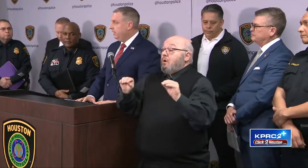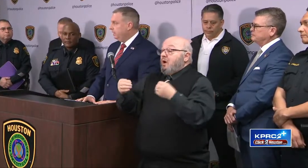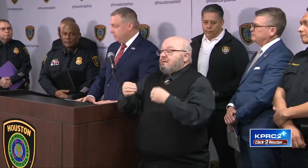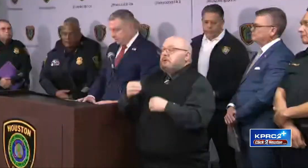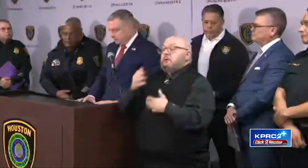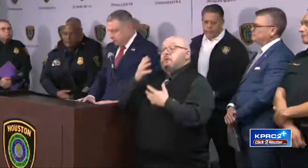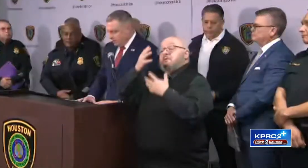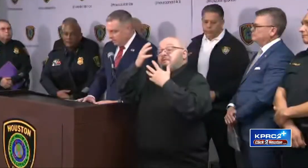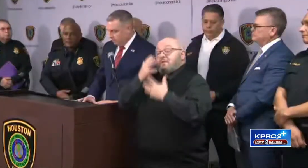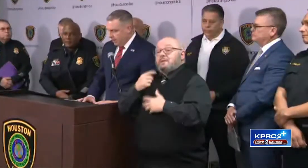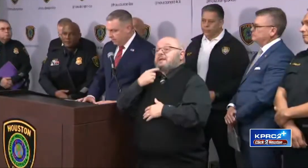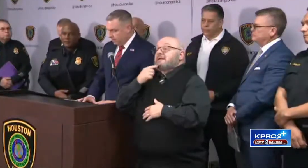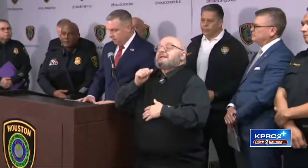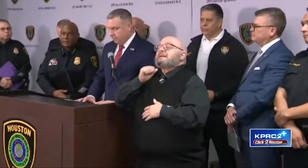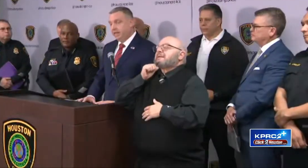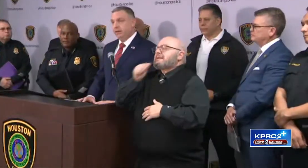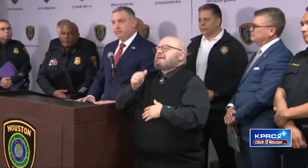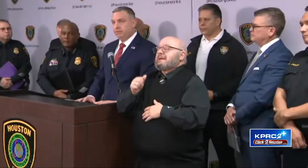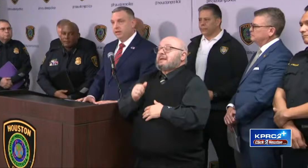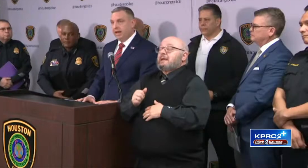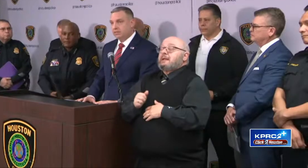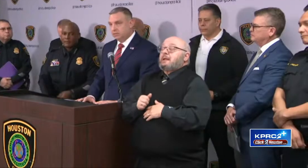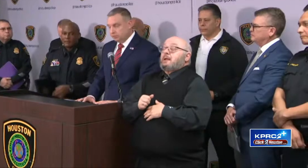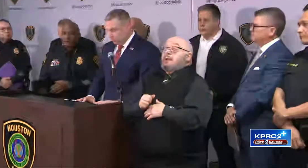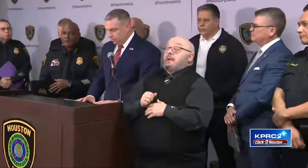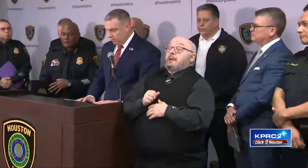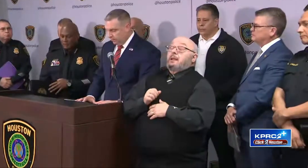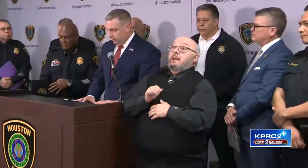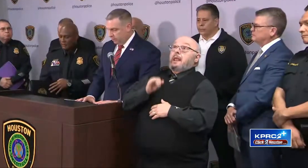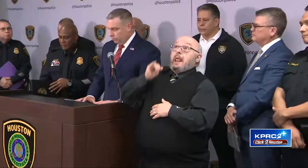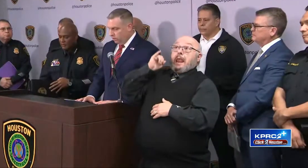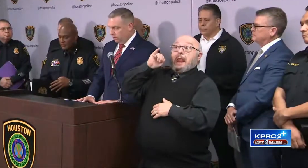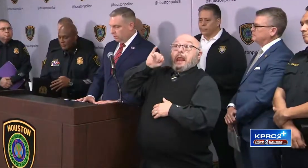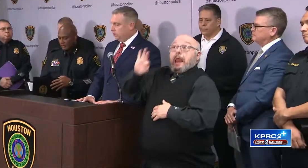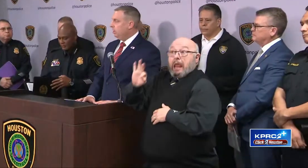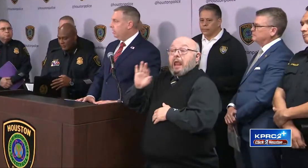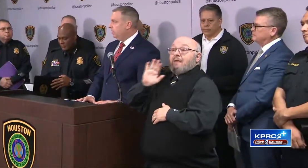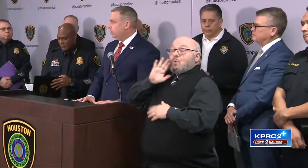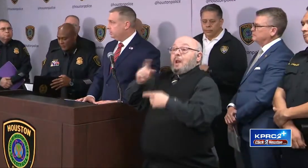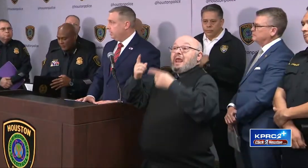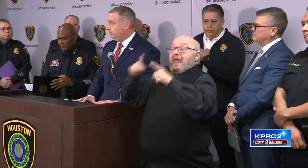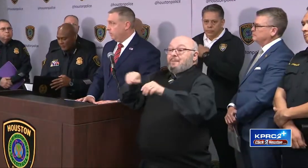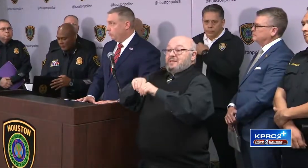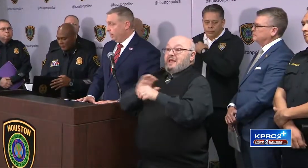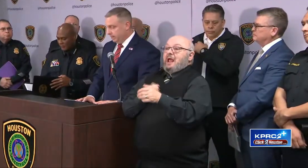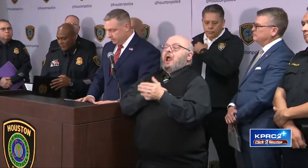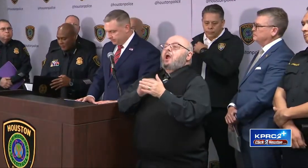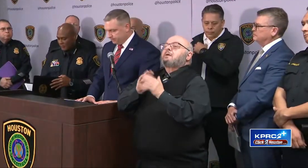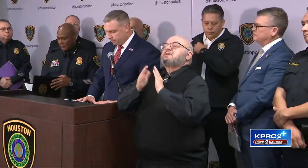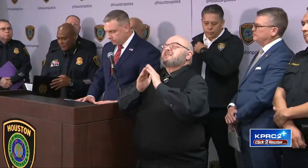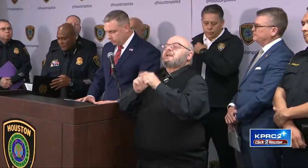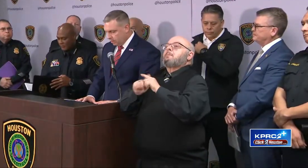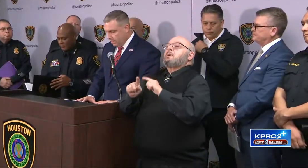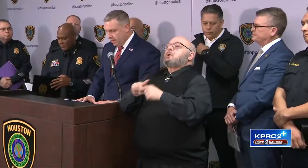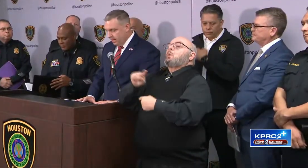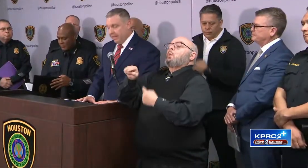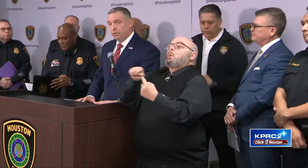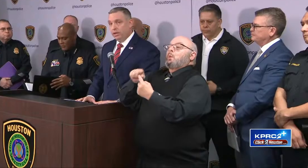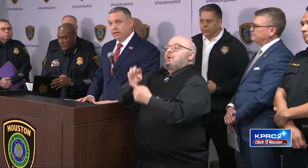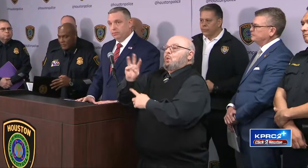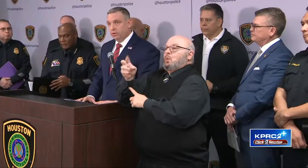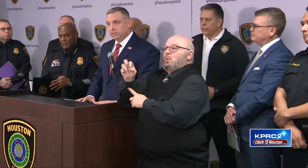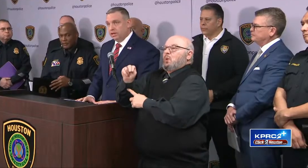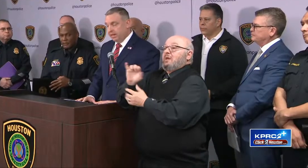always said that it's not a matter of if an active shooter event will occur in our city, but when.